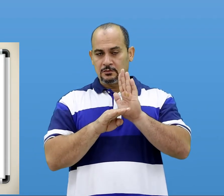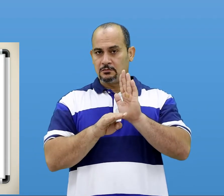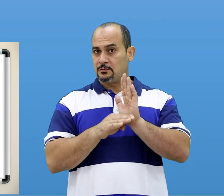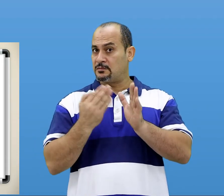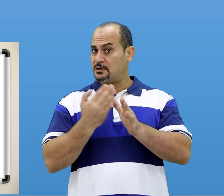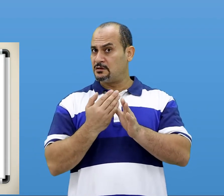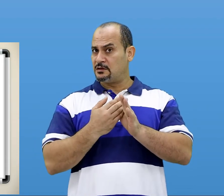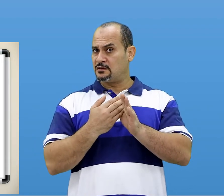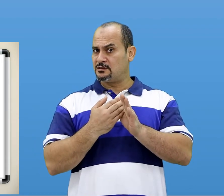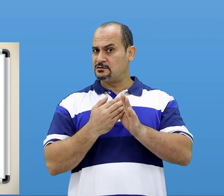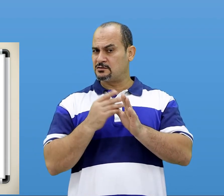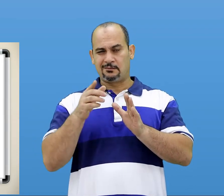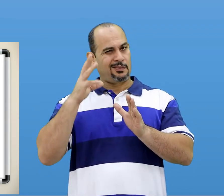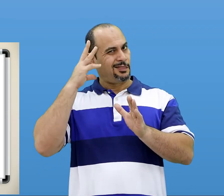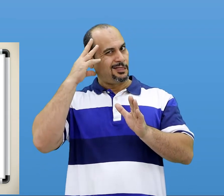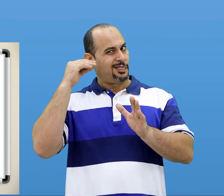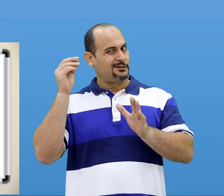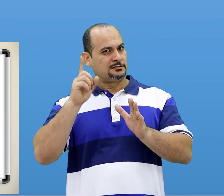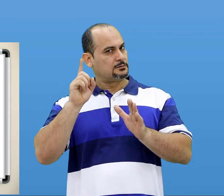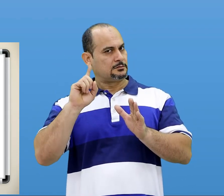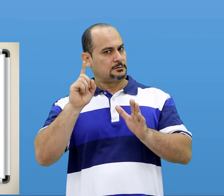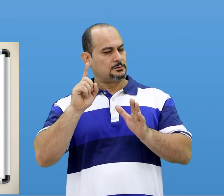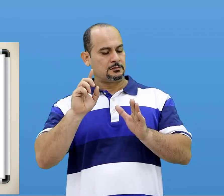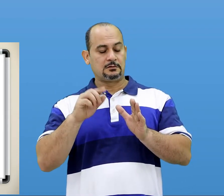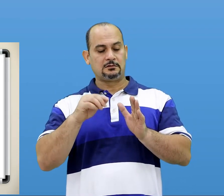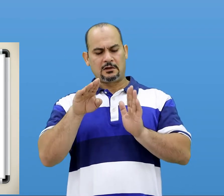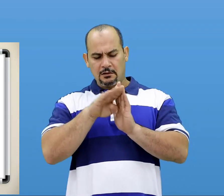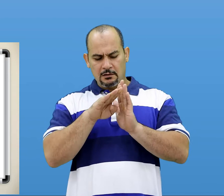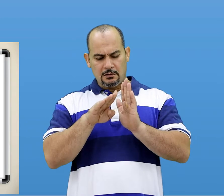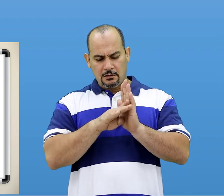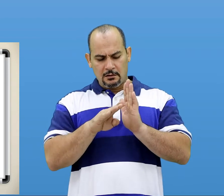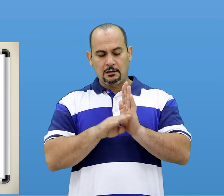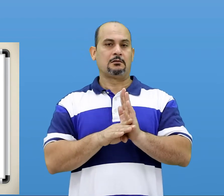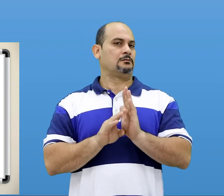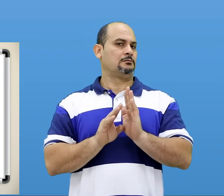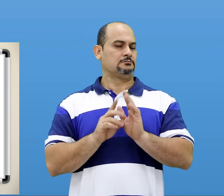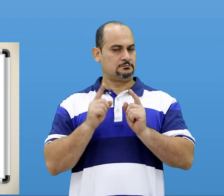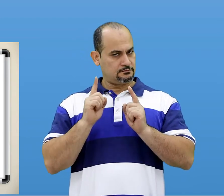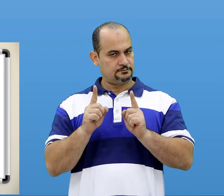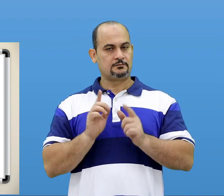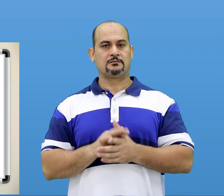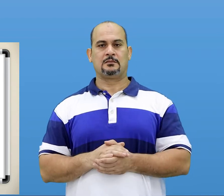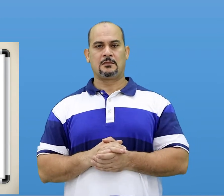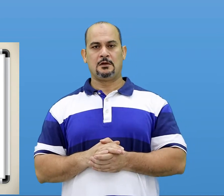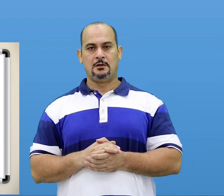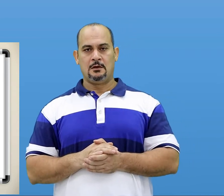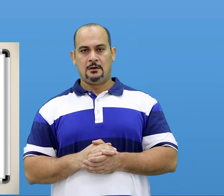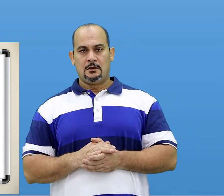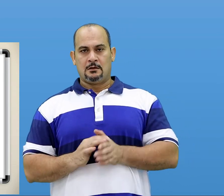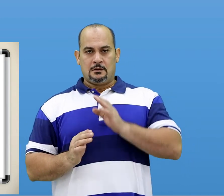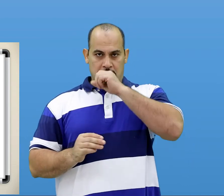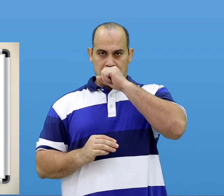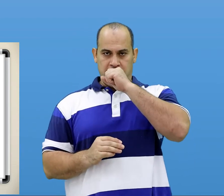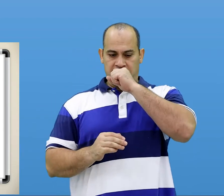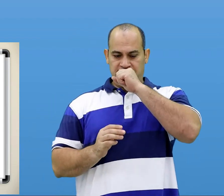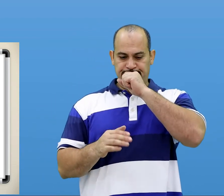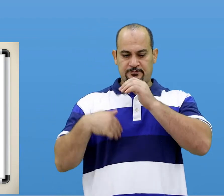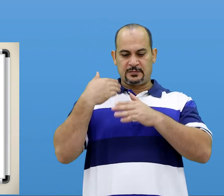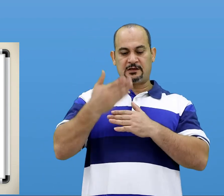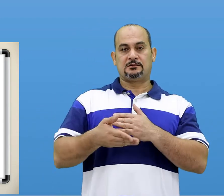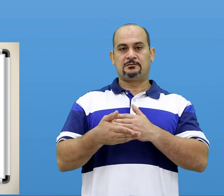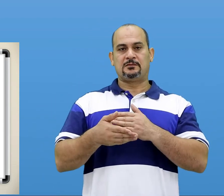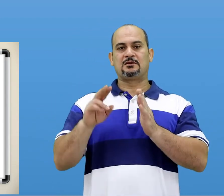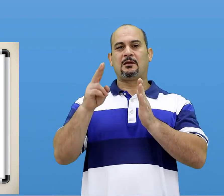so that you do not fall into the trouble while looking for the information. The second step is the